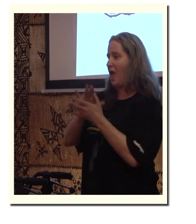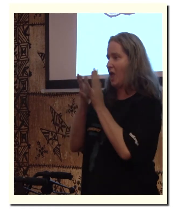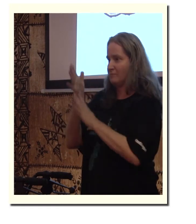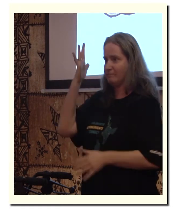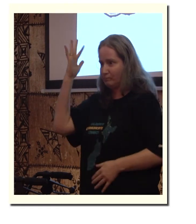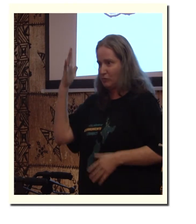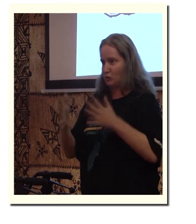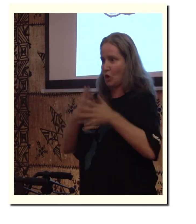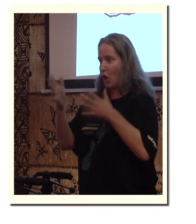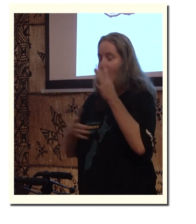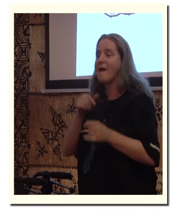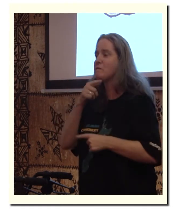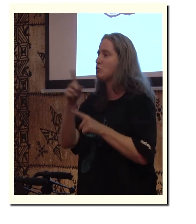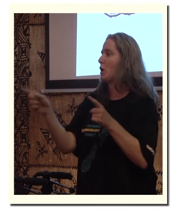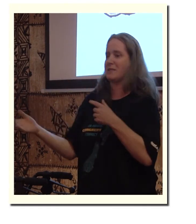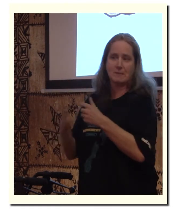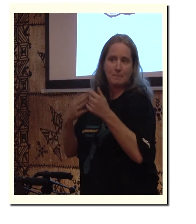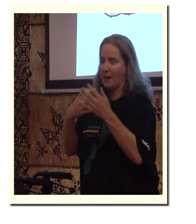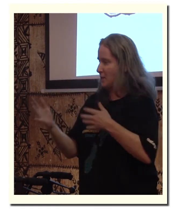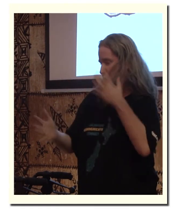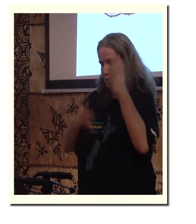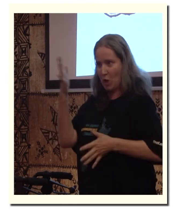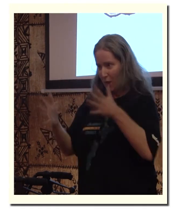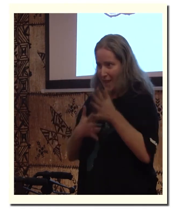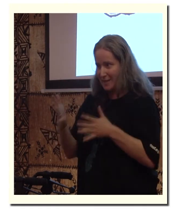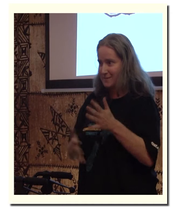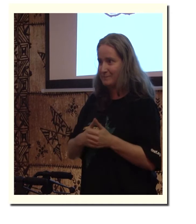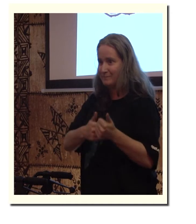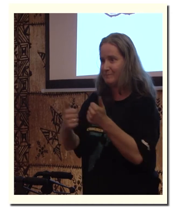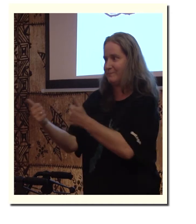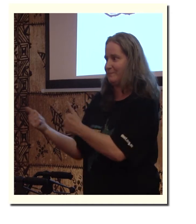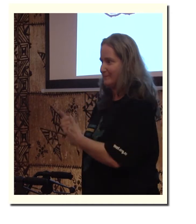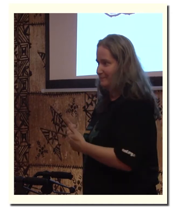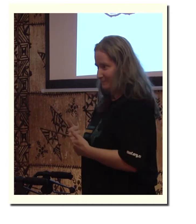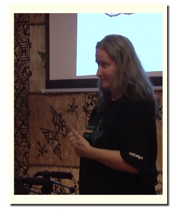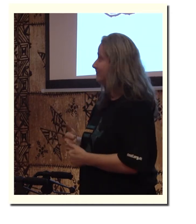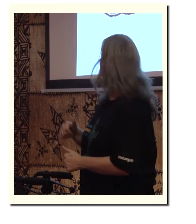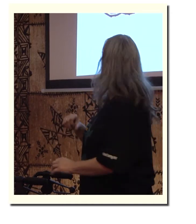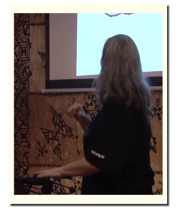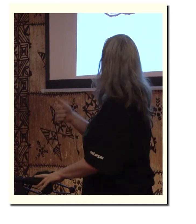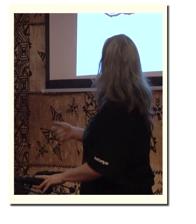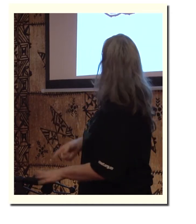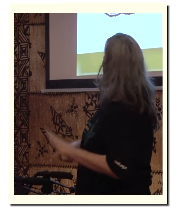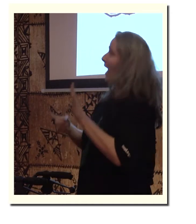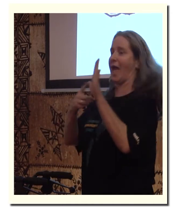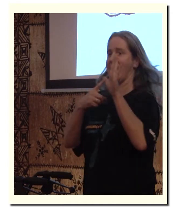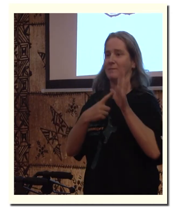is the dominant hand. So signs, it doesn't matter whether you're left-handed or right-handed.